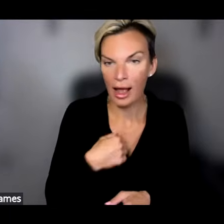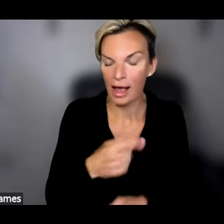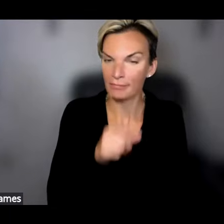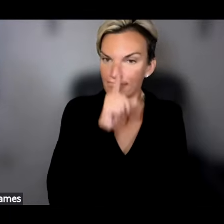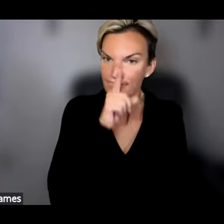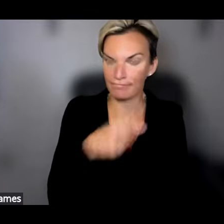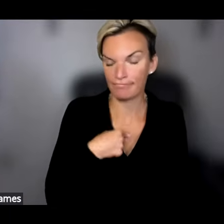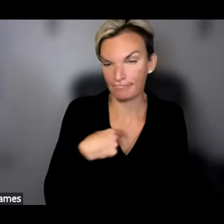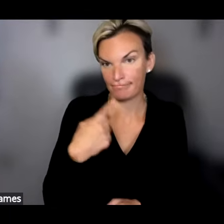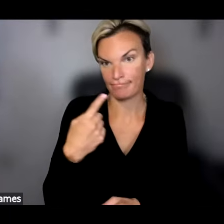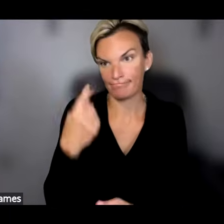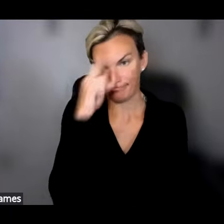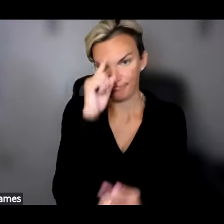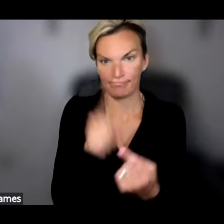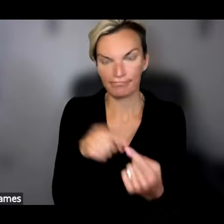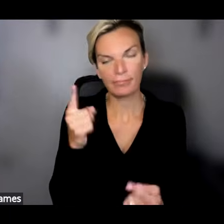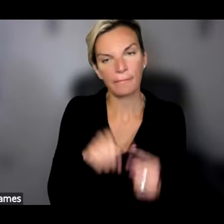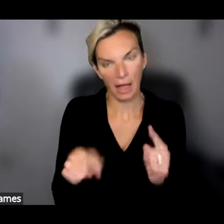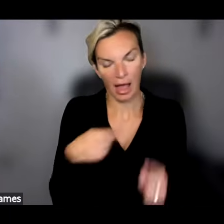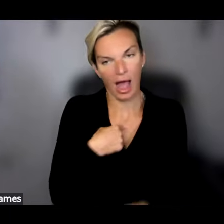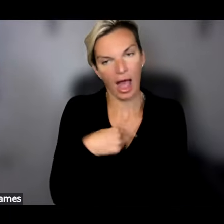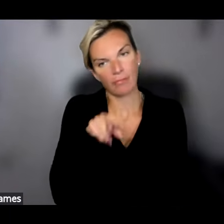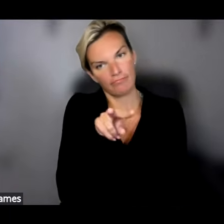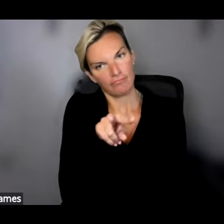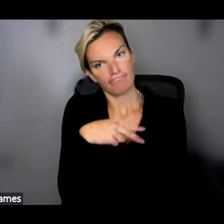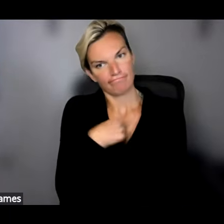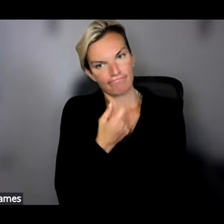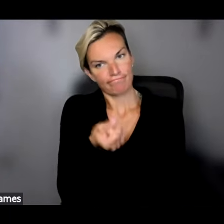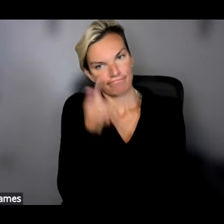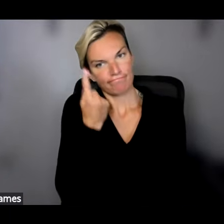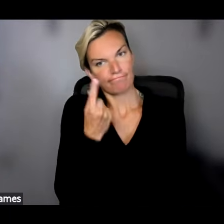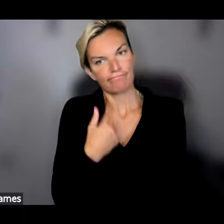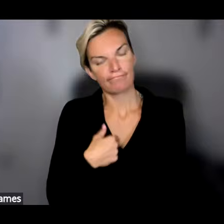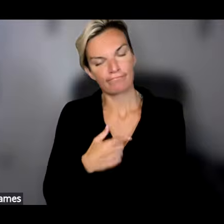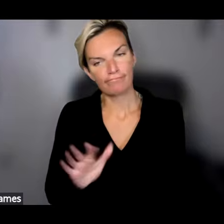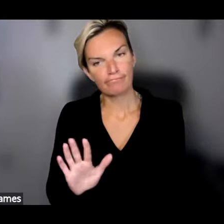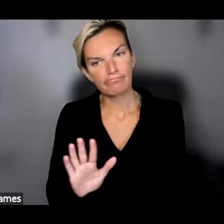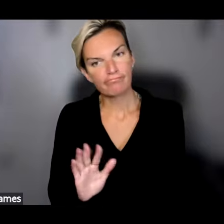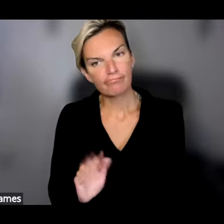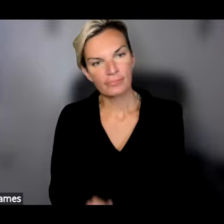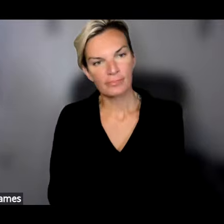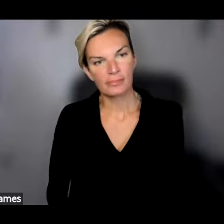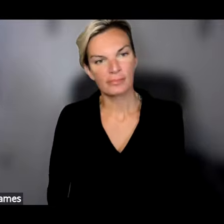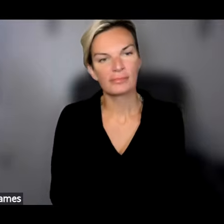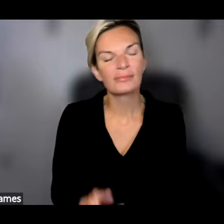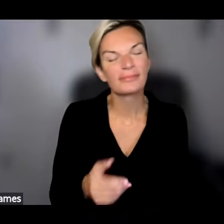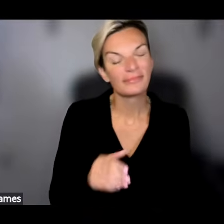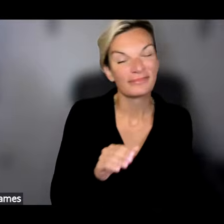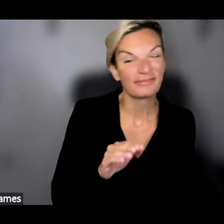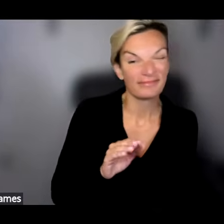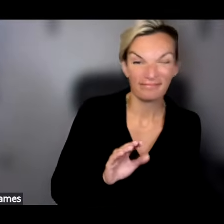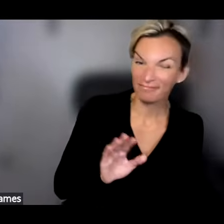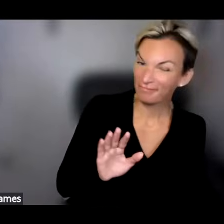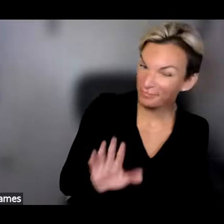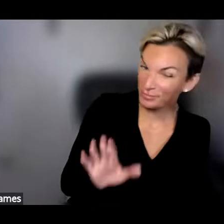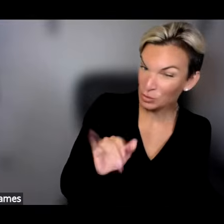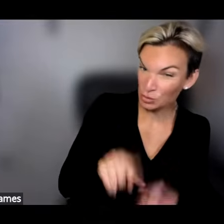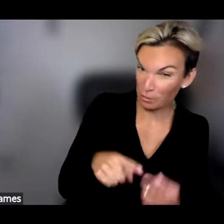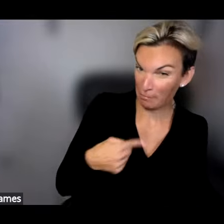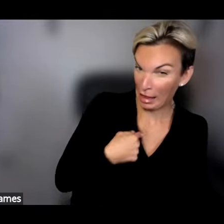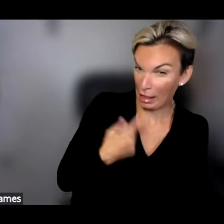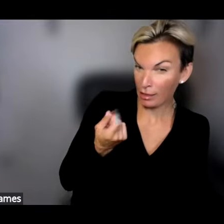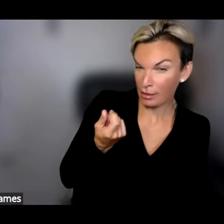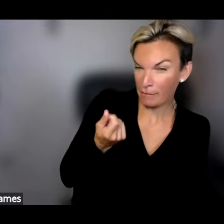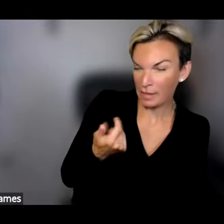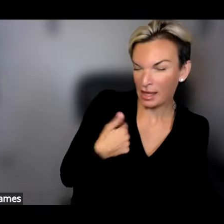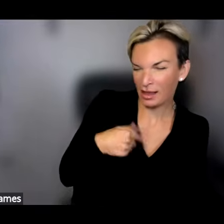those points. No, but I'm saying, I mean, again, that looks like a little bait and switch to me. That's wrong term for me to use,